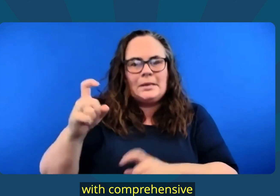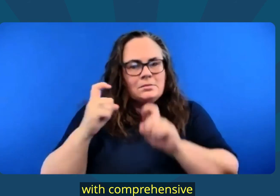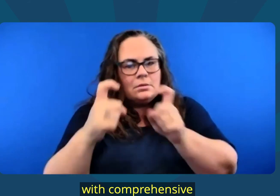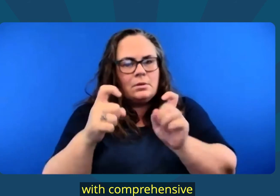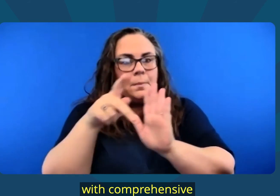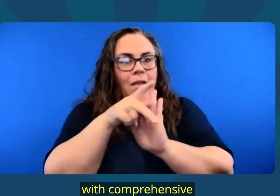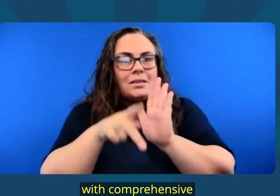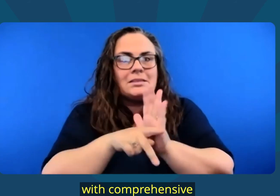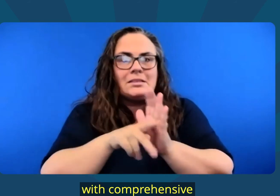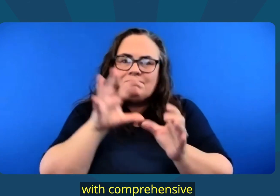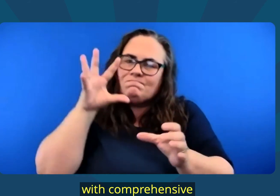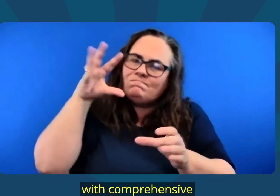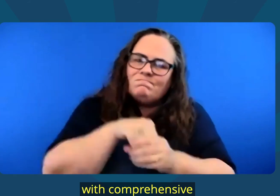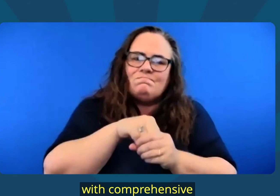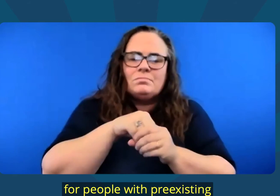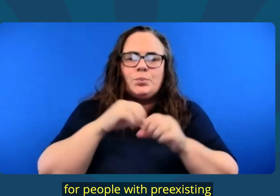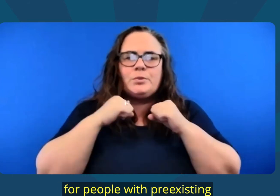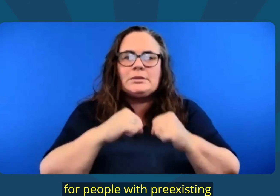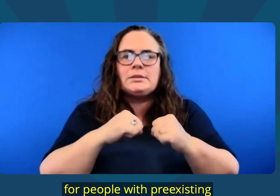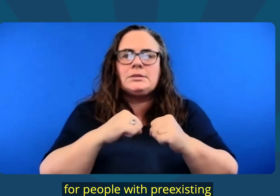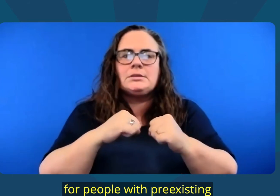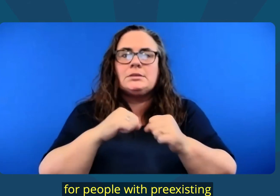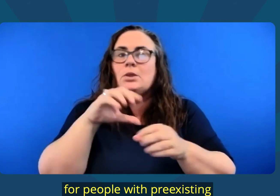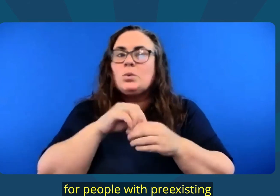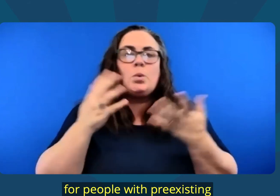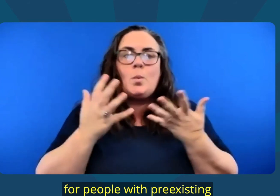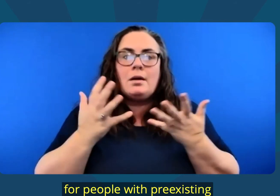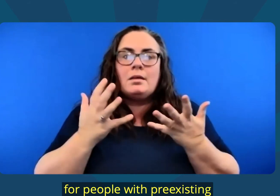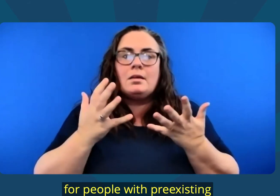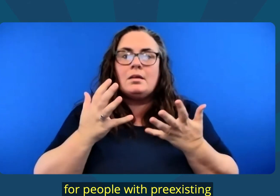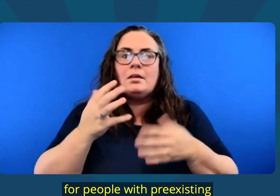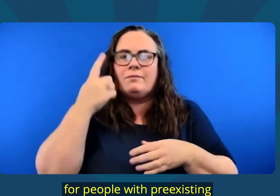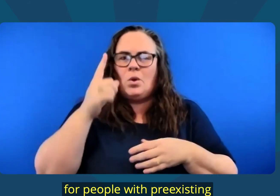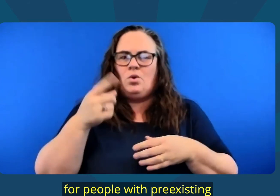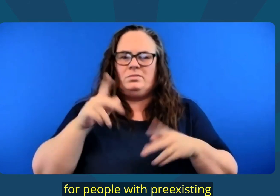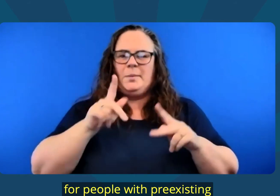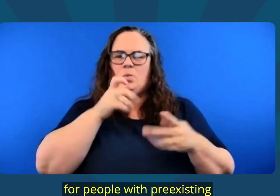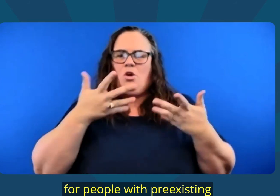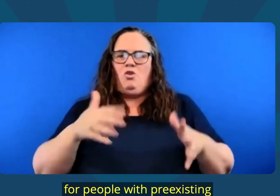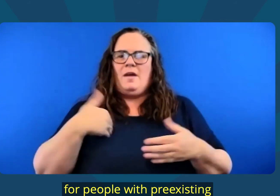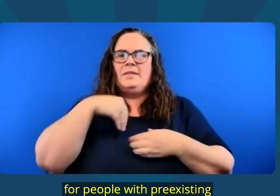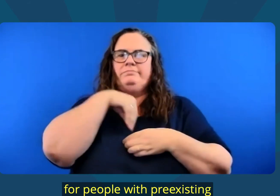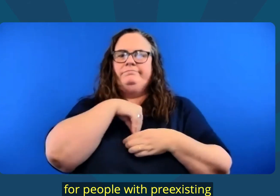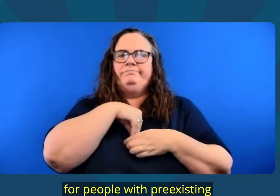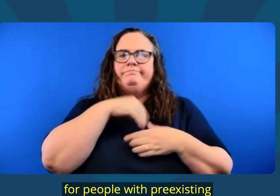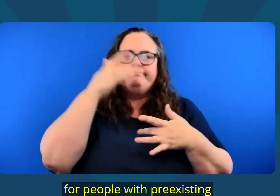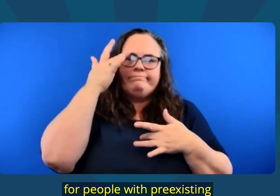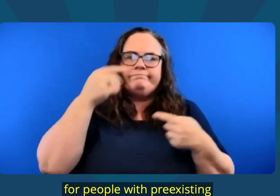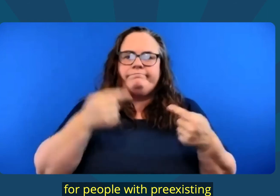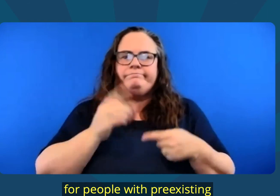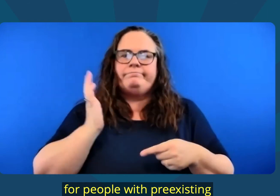protections, including coverage for people with pre-existing health conditions.